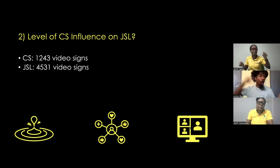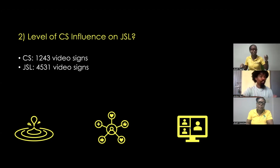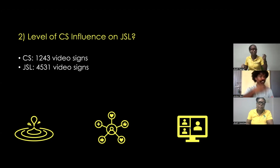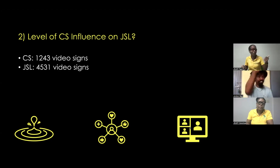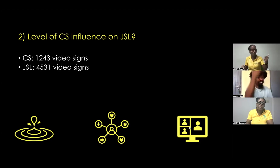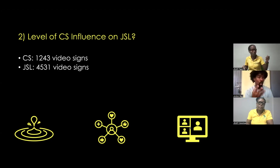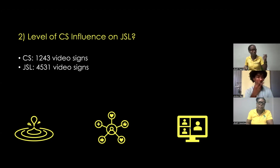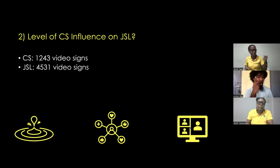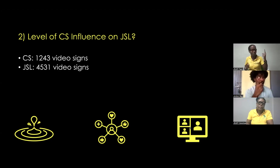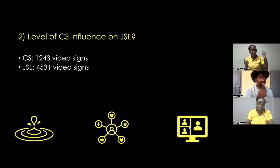4,531 video signs.